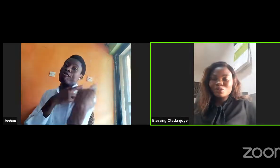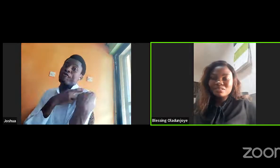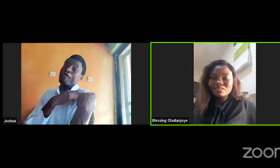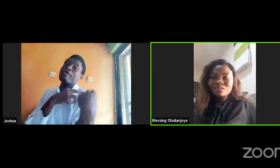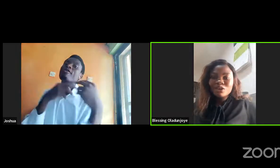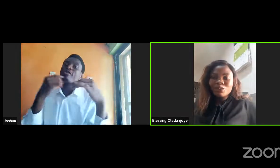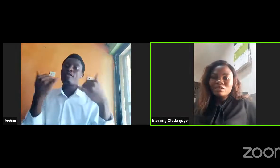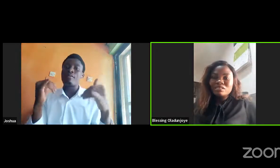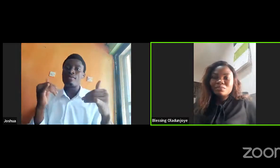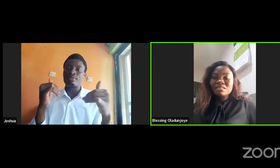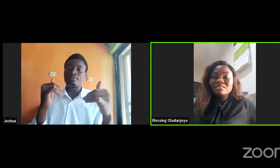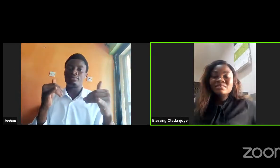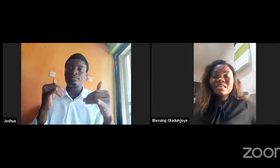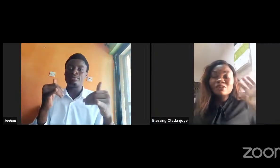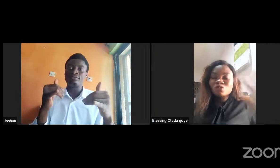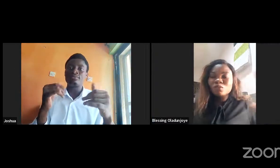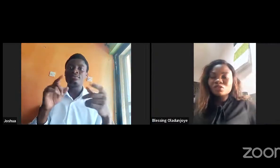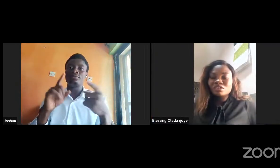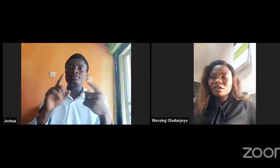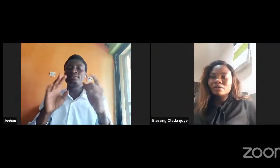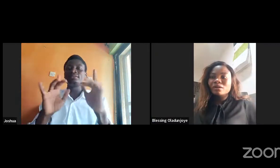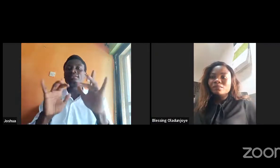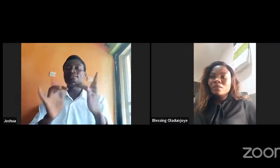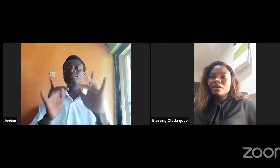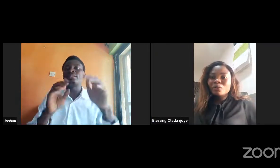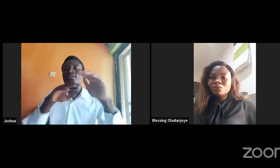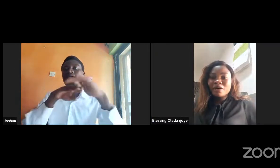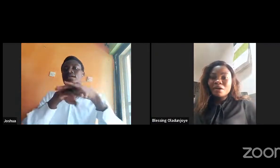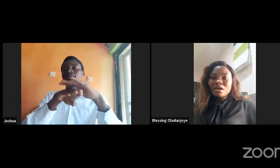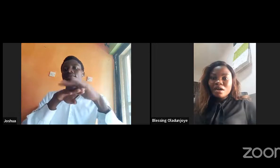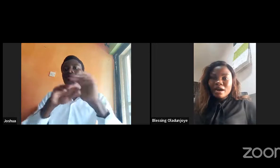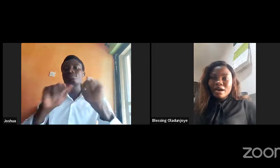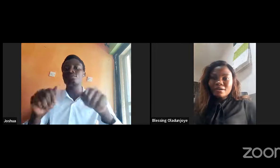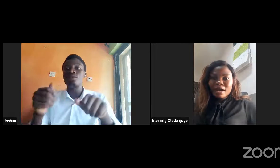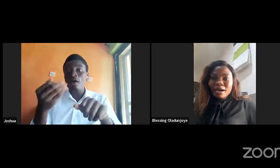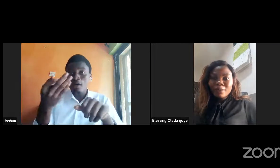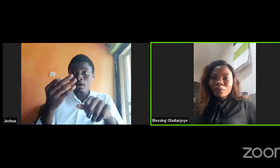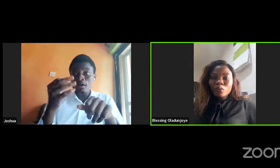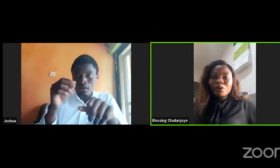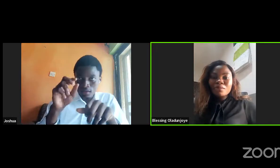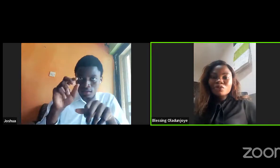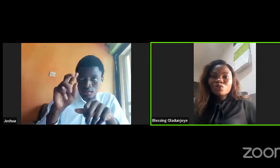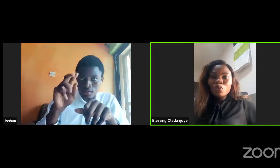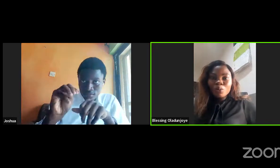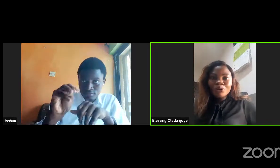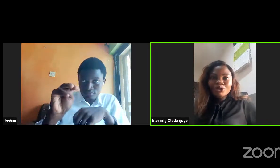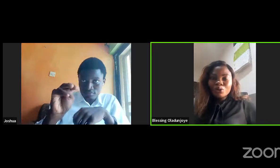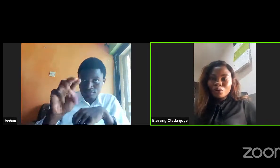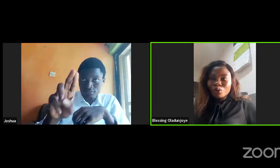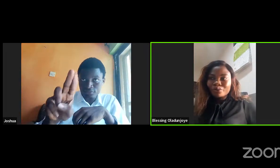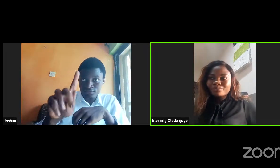to persons with disabilities. Thank you so much. And